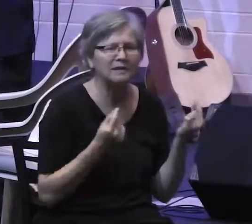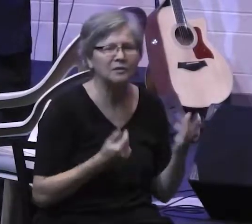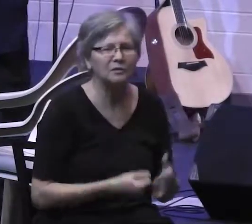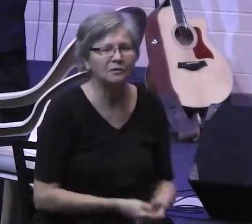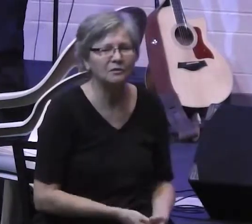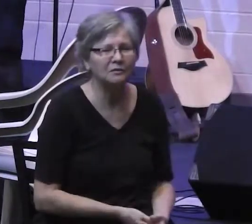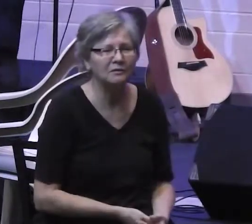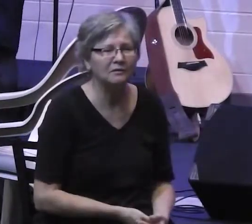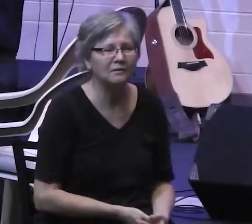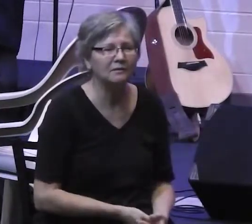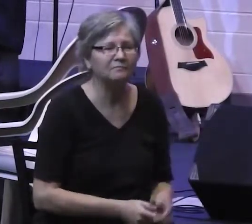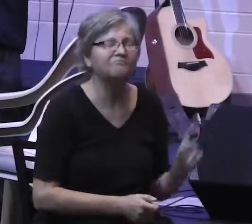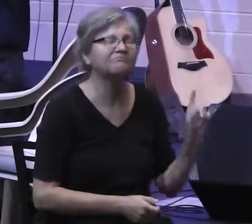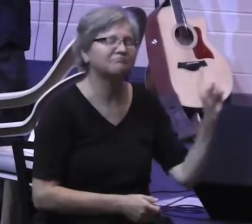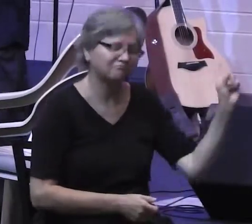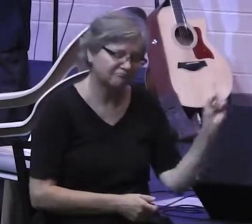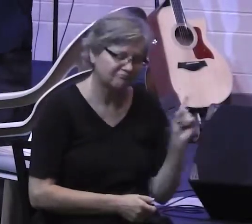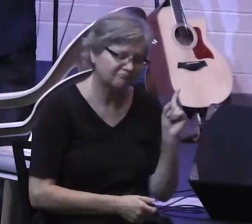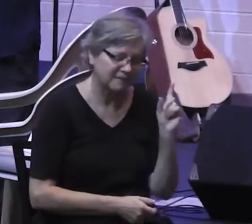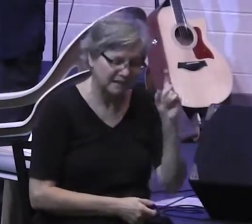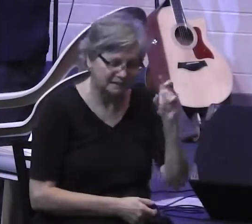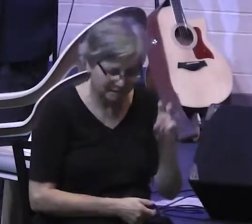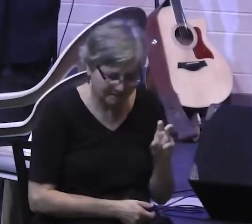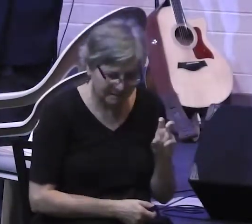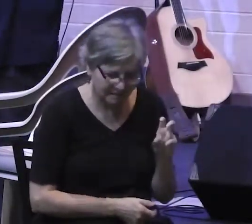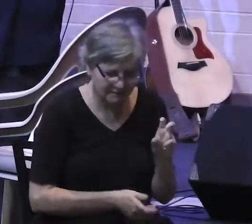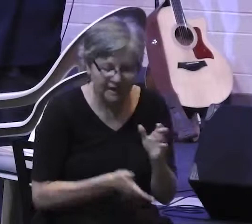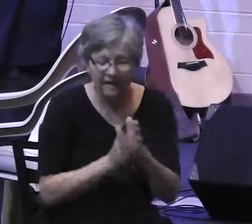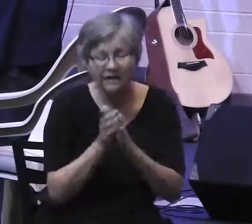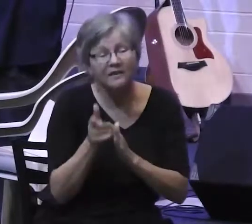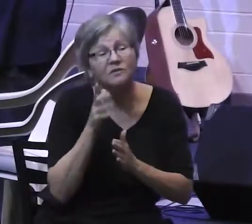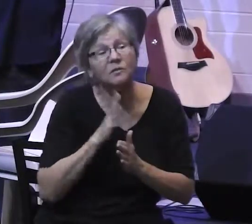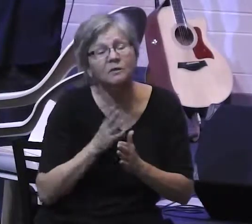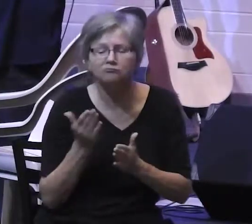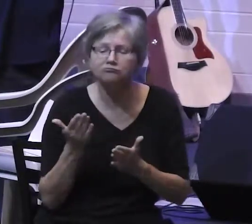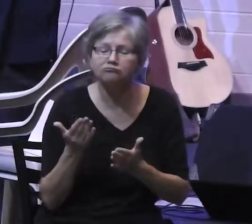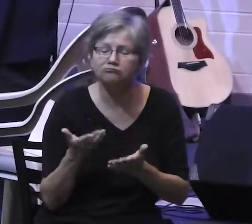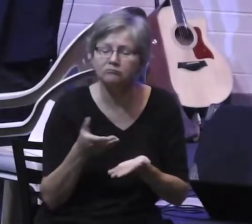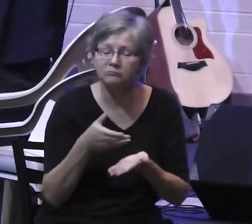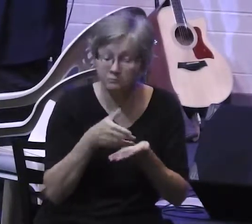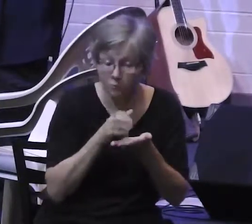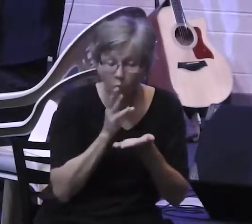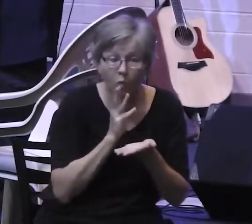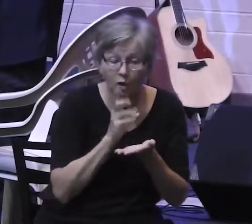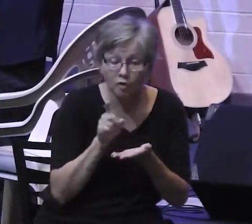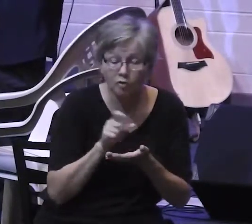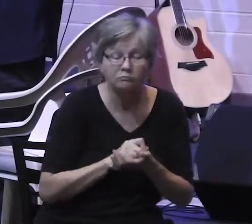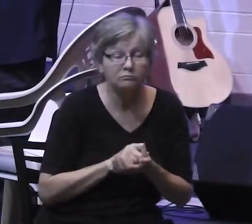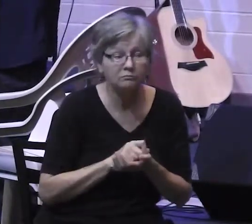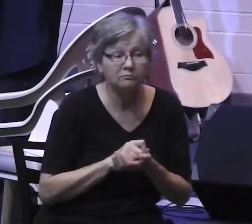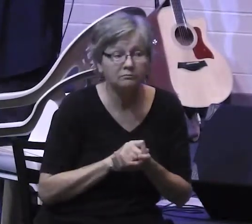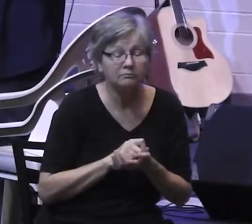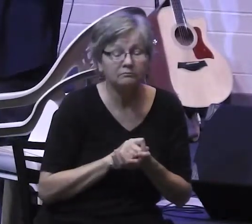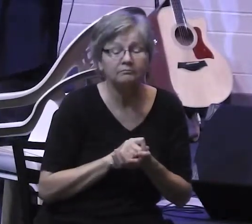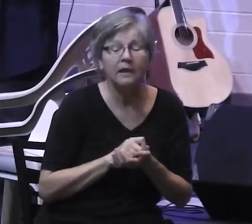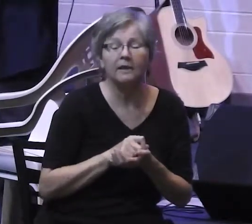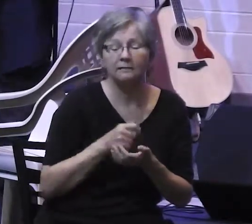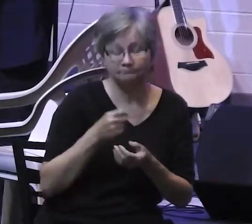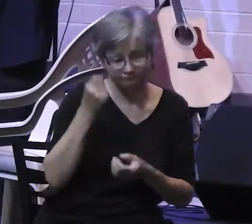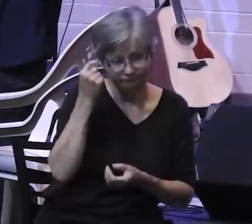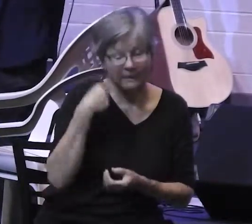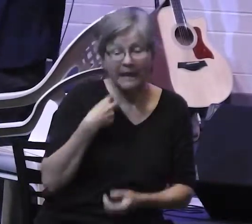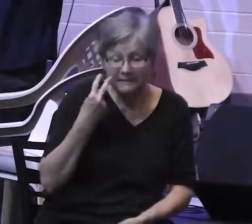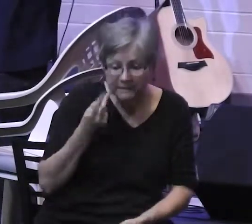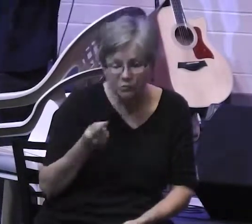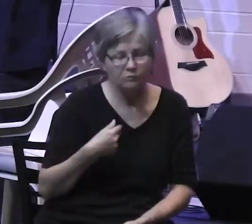He comes and sits down and asks for a drink of water. And he says, I see you. I hear you, I